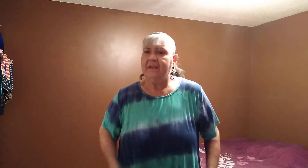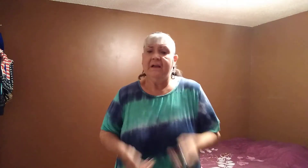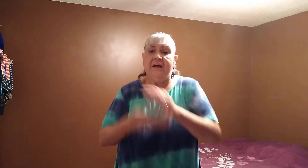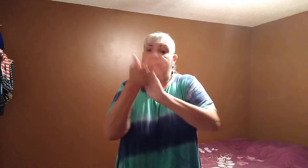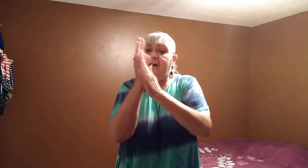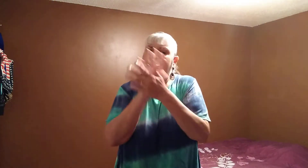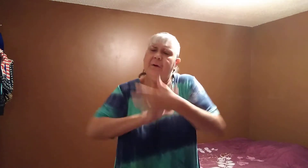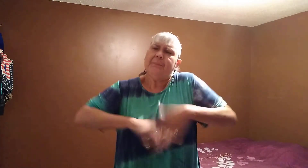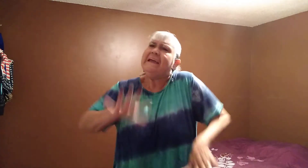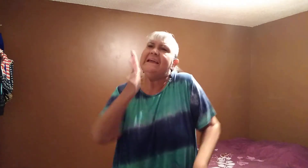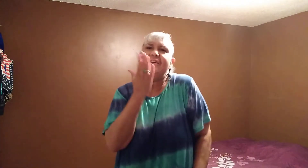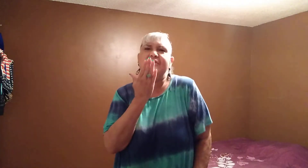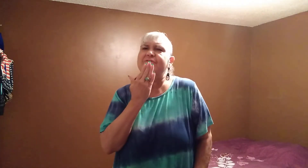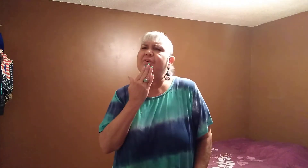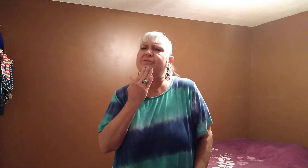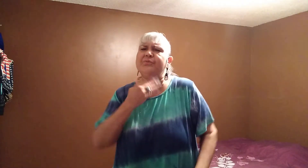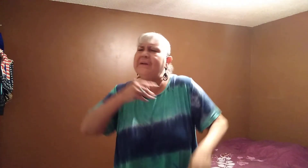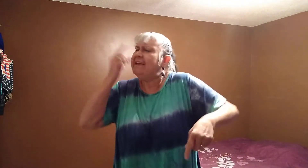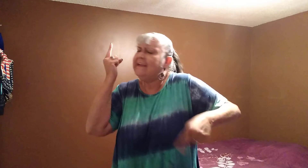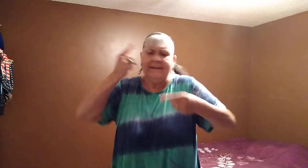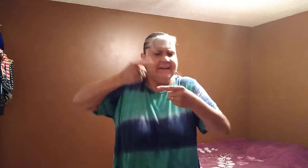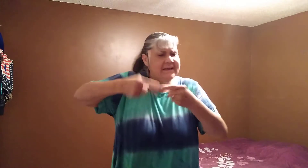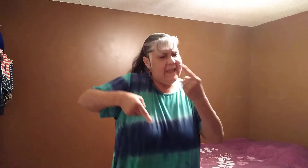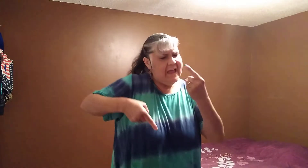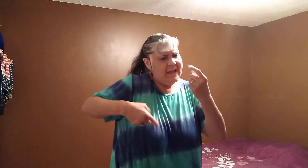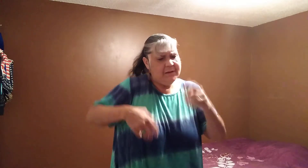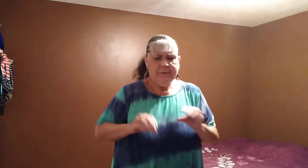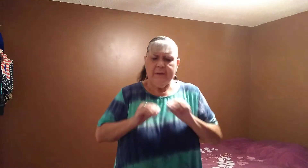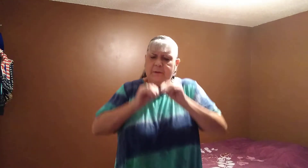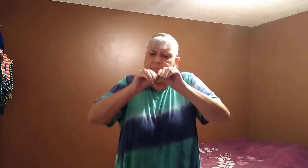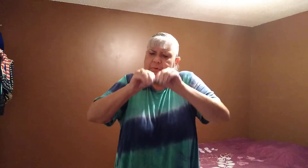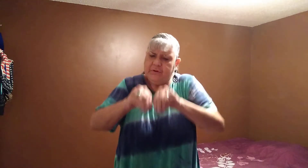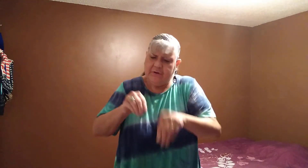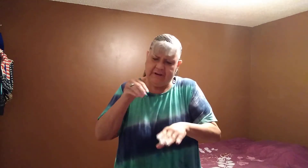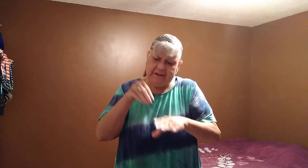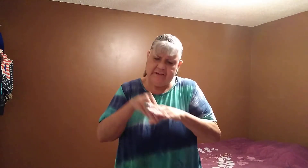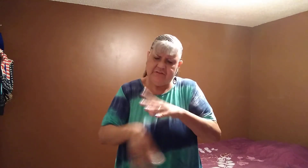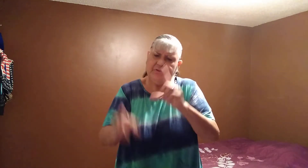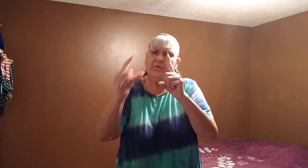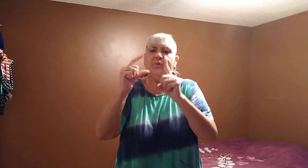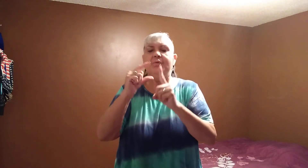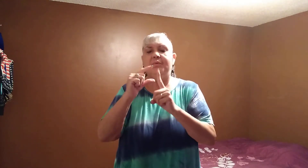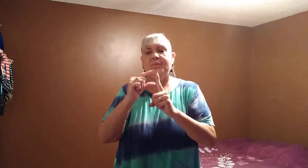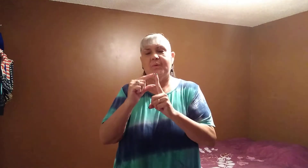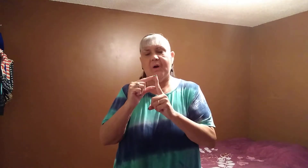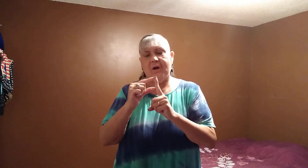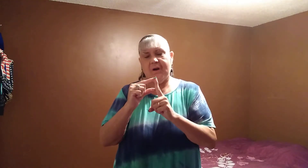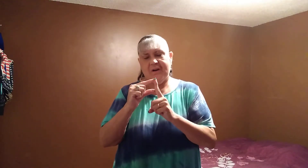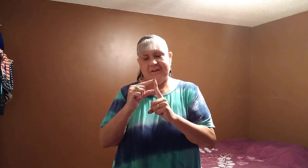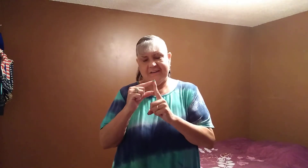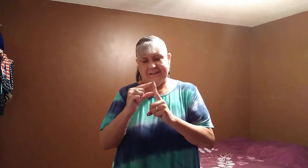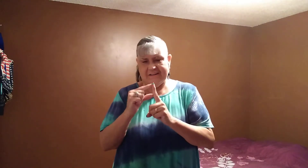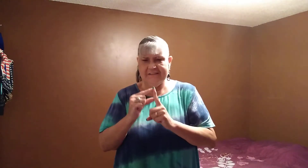A peace so sweet it can't be put into words.